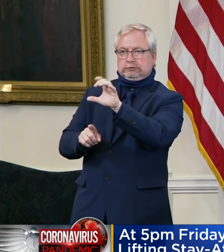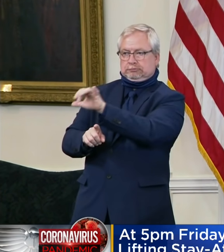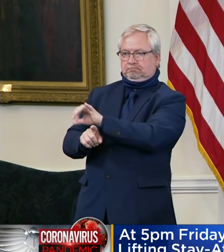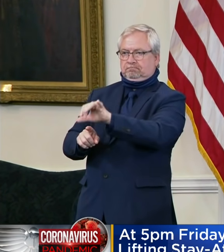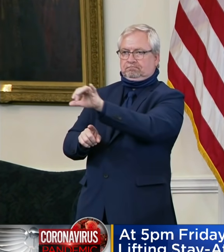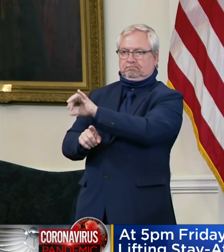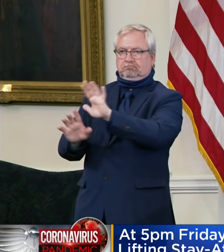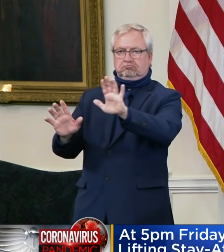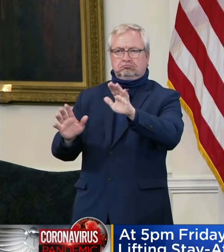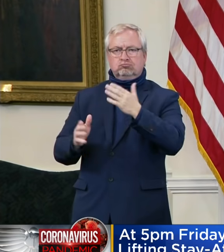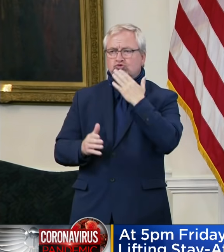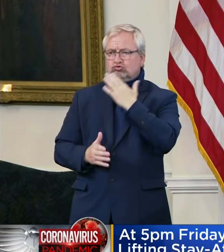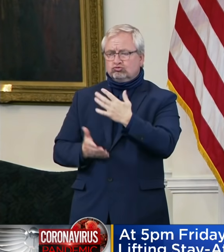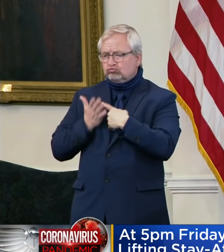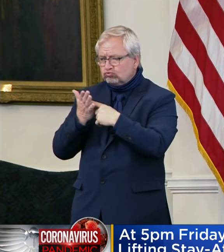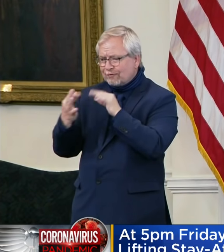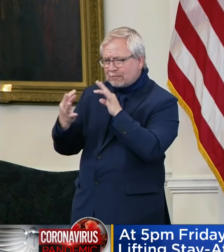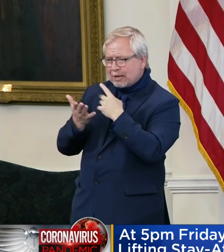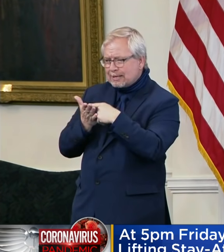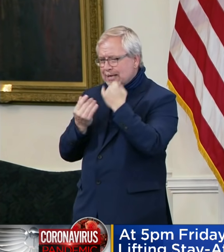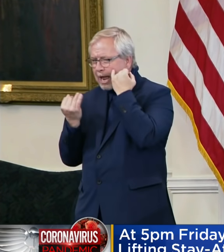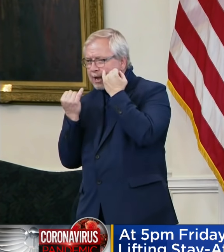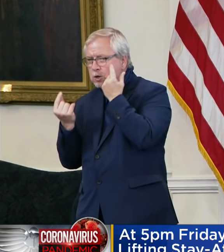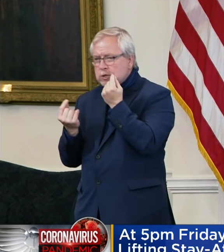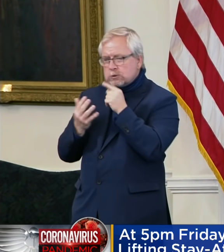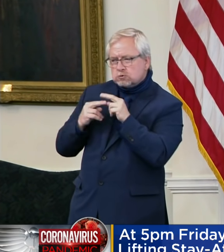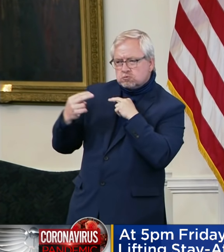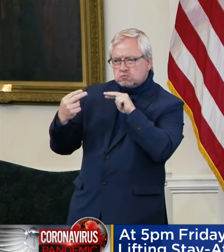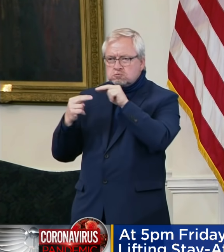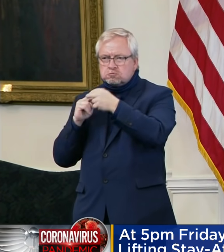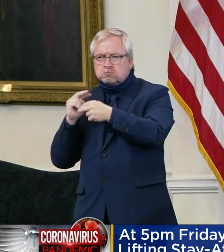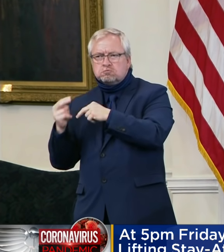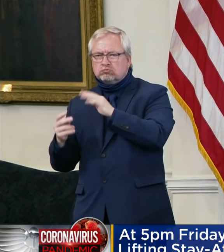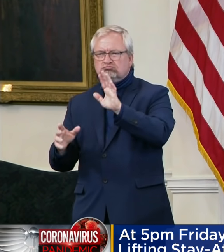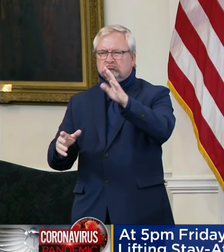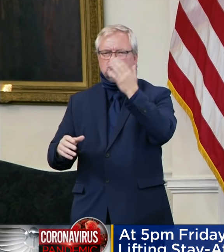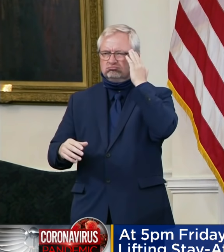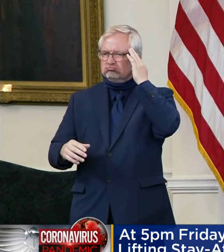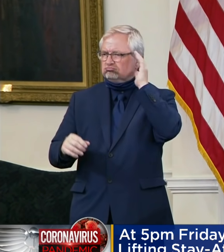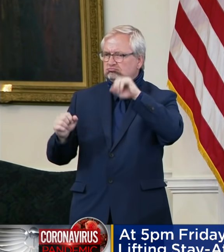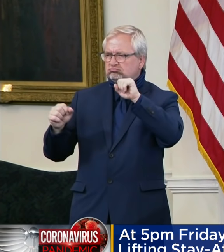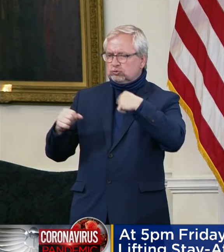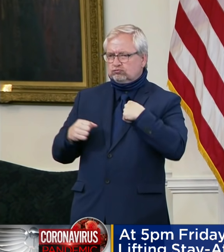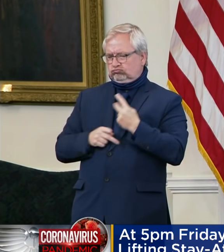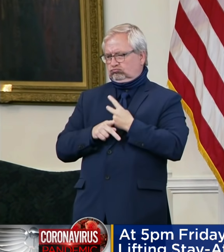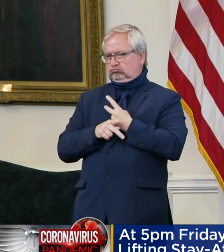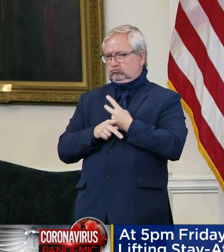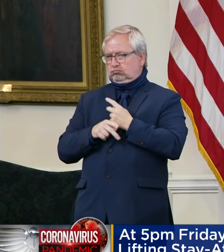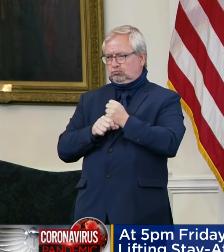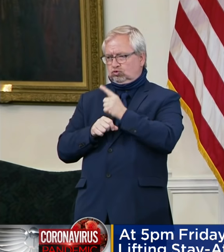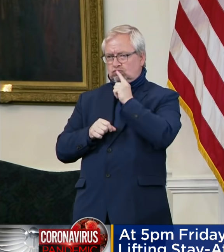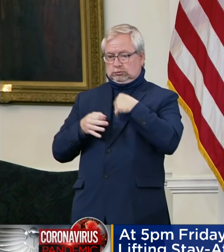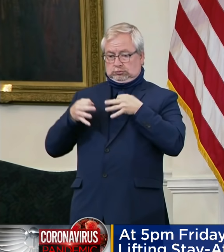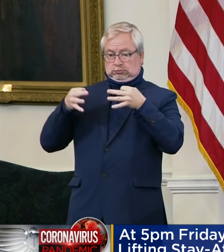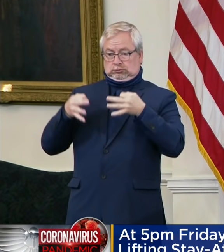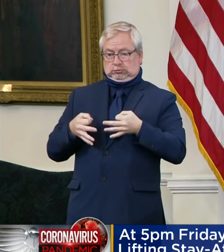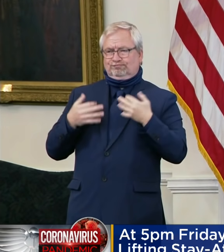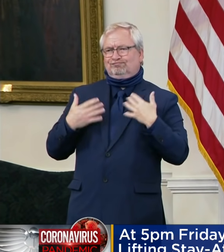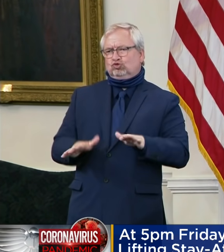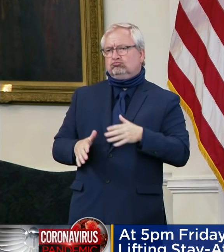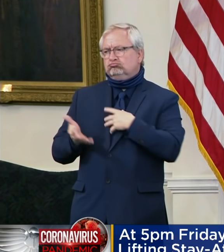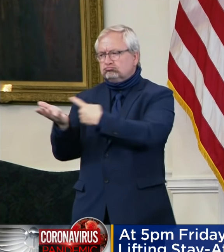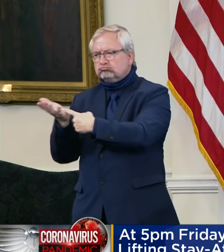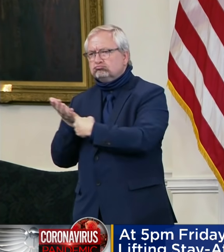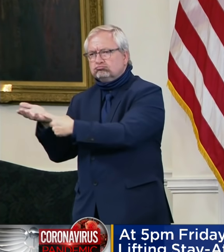input from both of them and took into consideration what was going on in both the district and in Virginia. And I